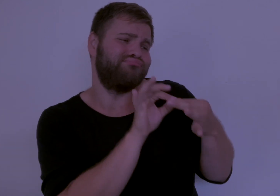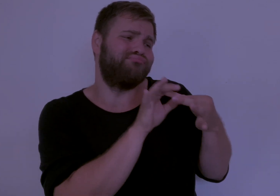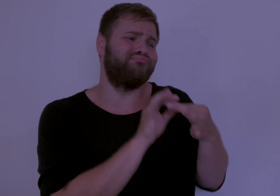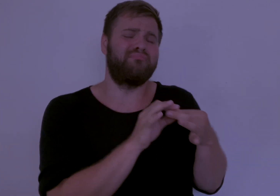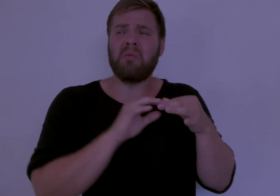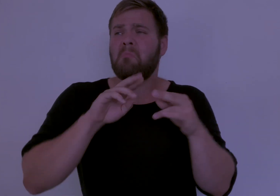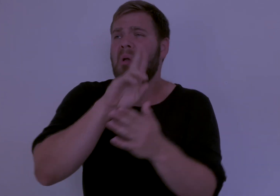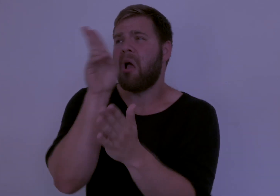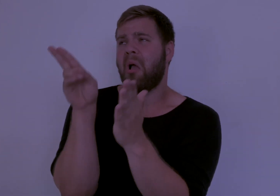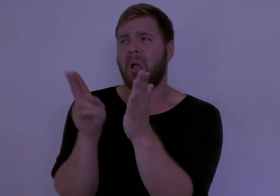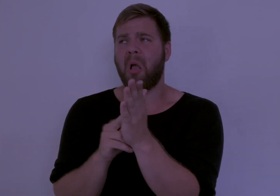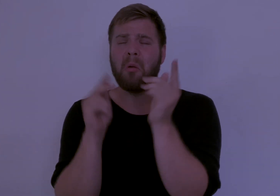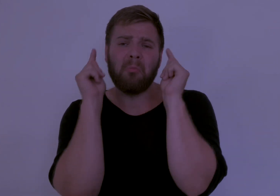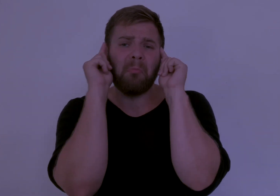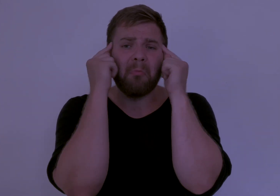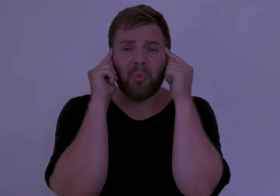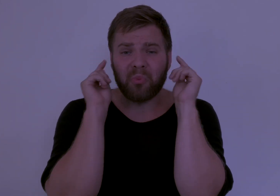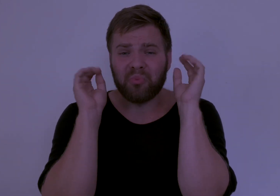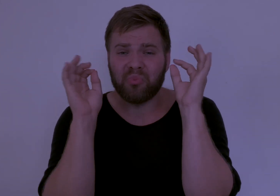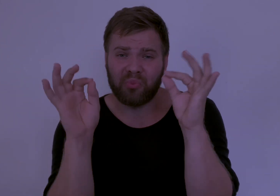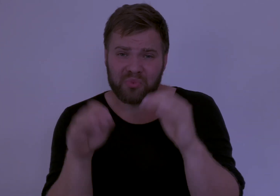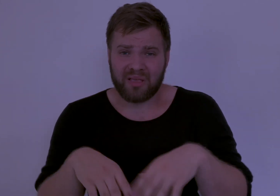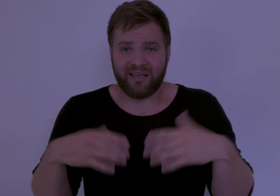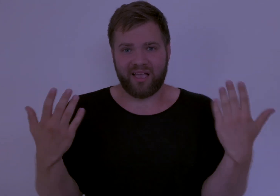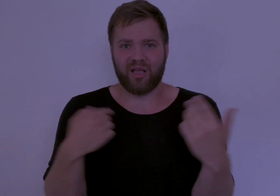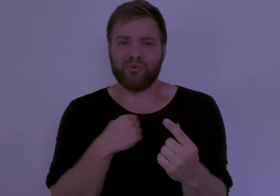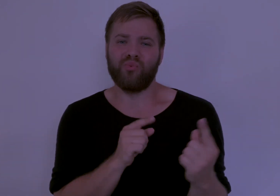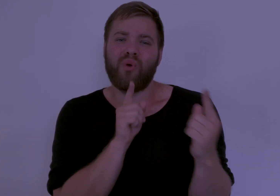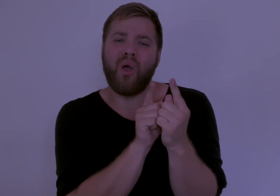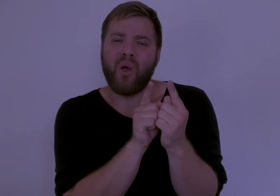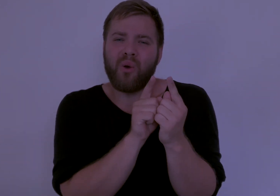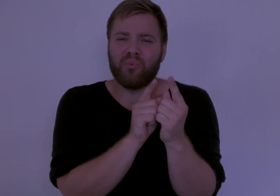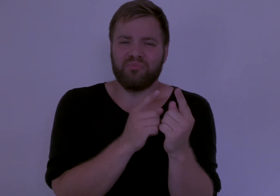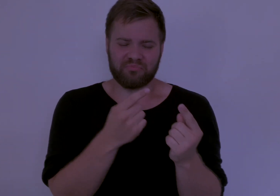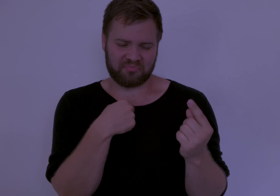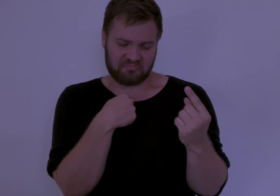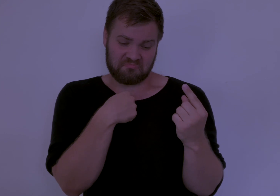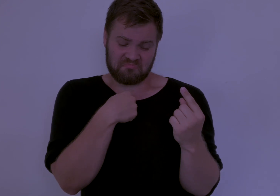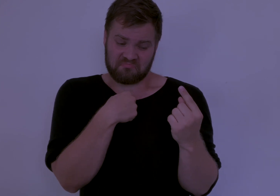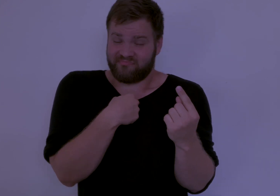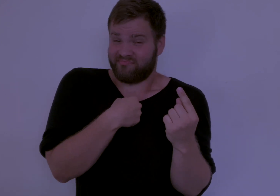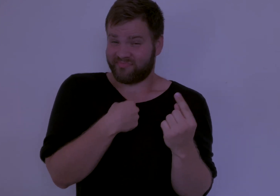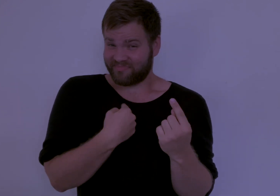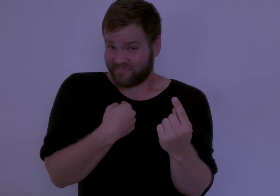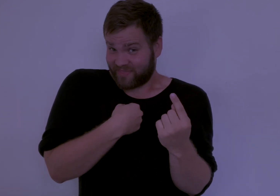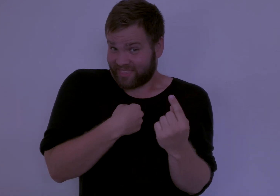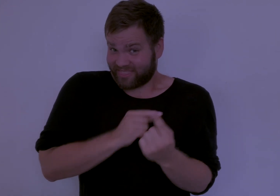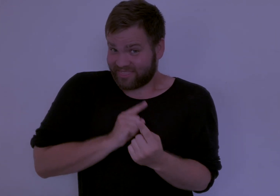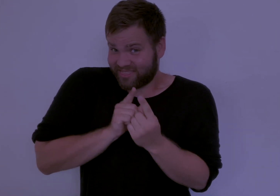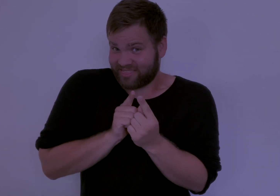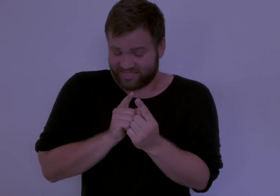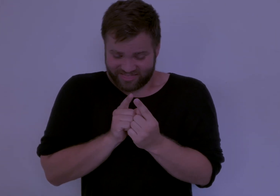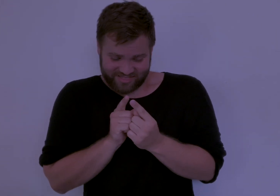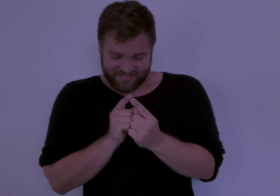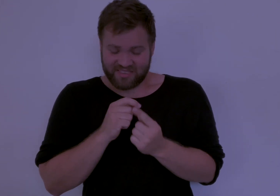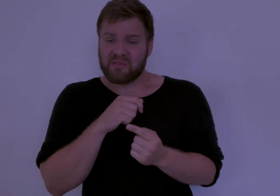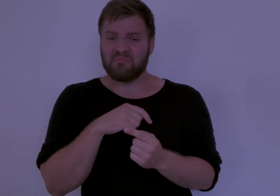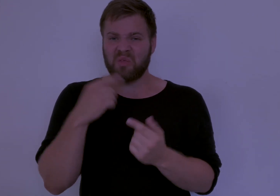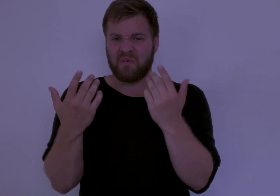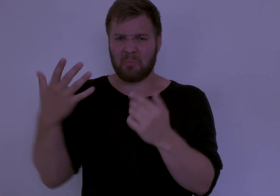friends. I ain't worried about nothing. Plus I met someone else. We having better discussions. I know they say